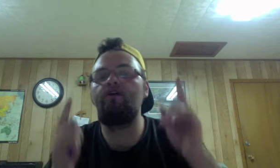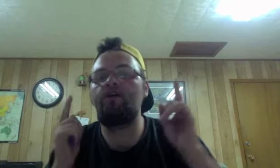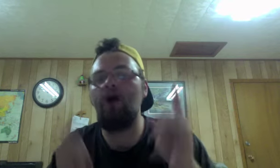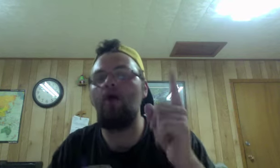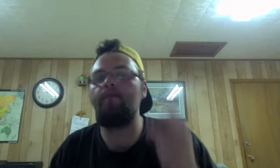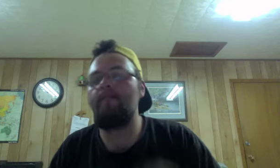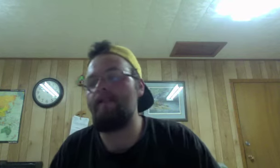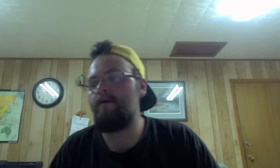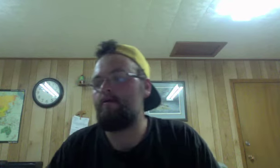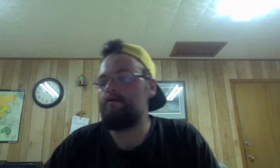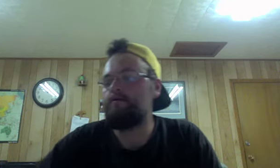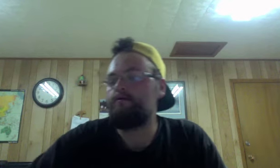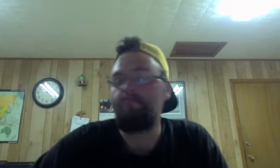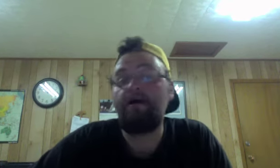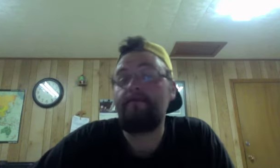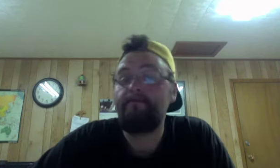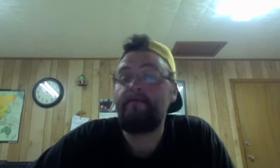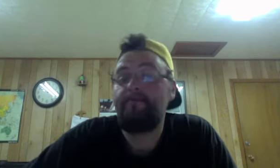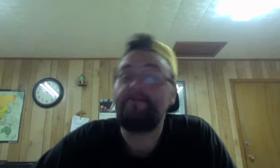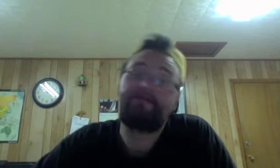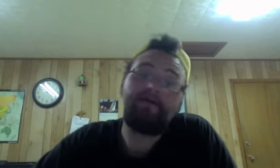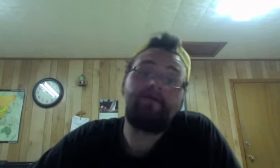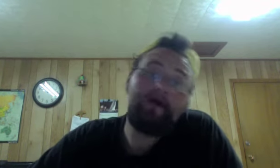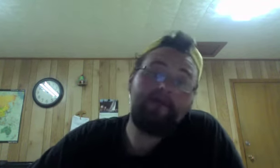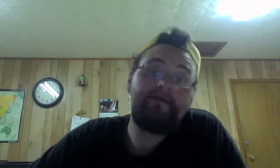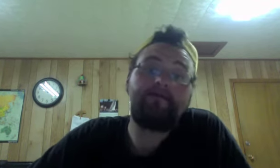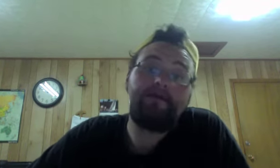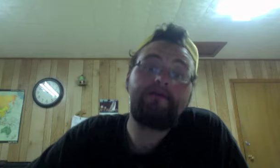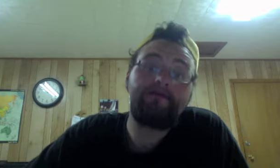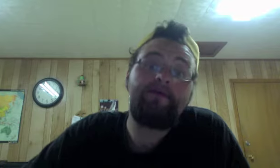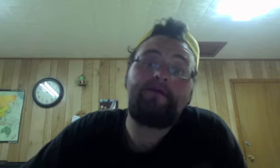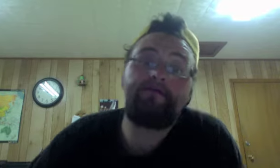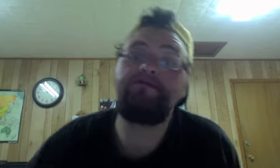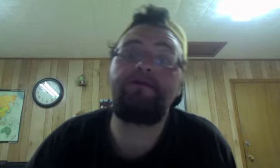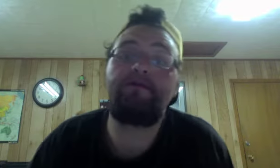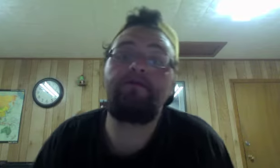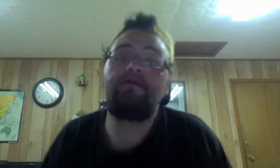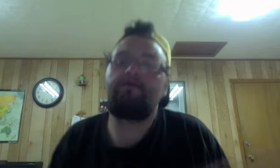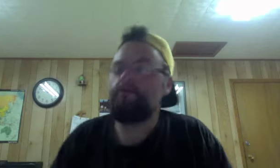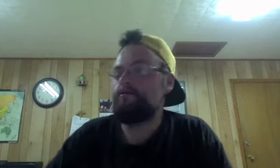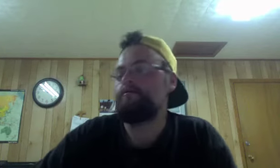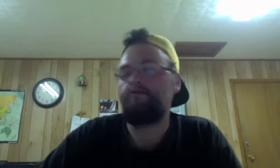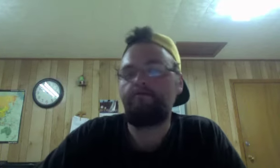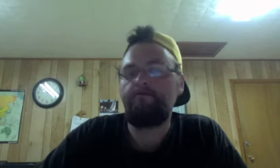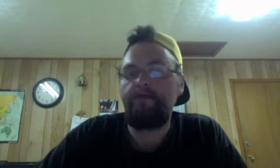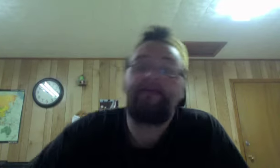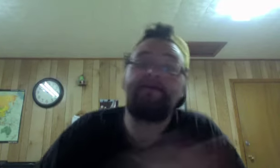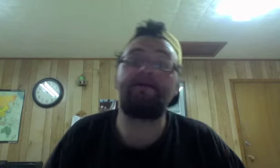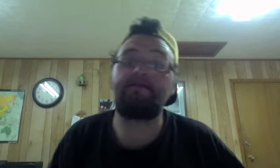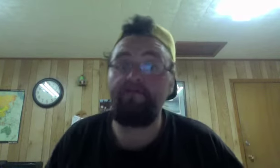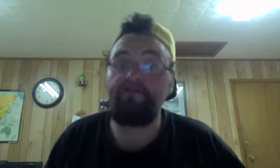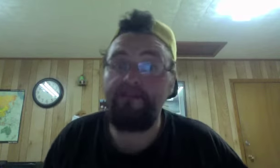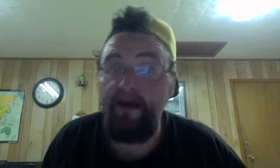come but that being said though I think he gets the record this week now I think he gets in the first half